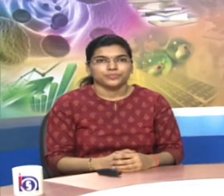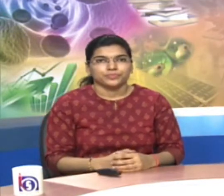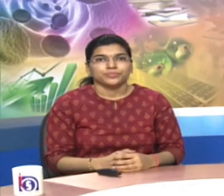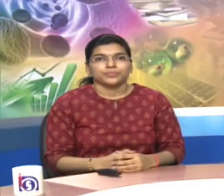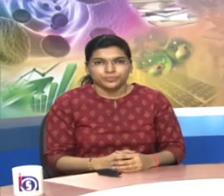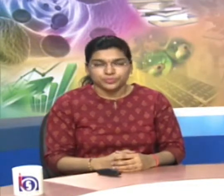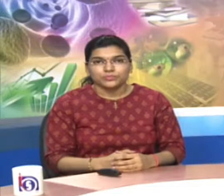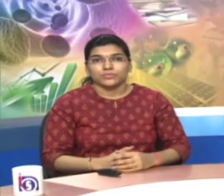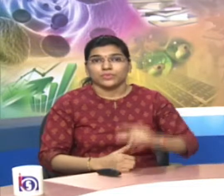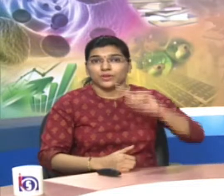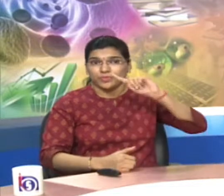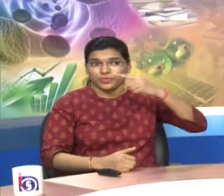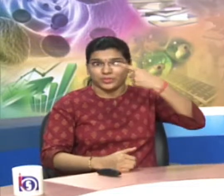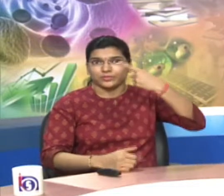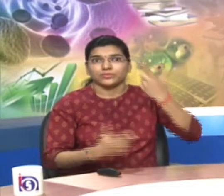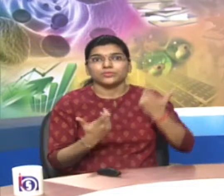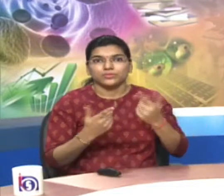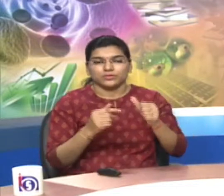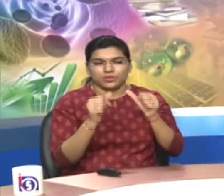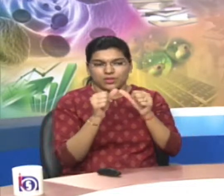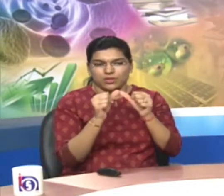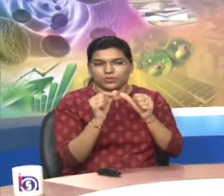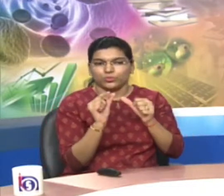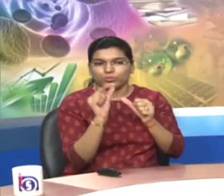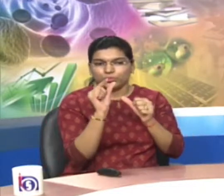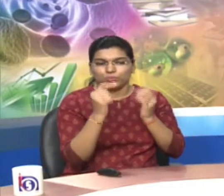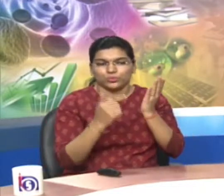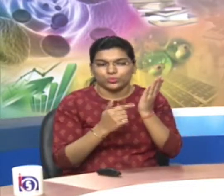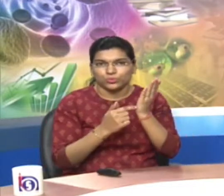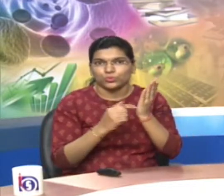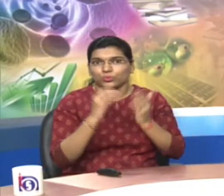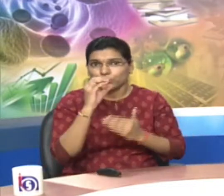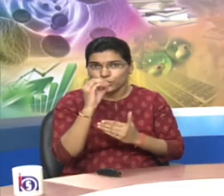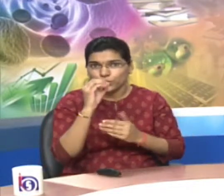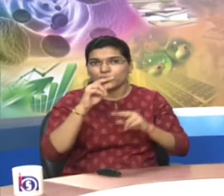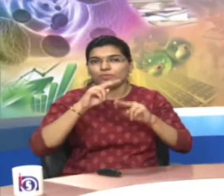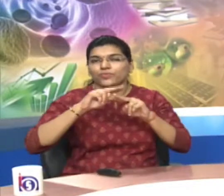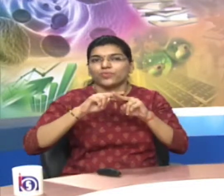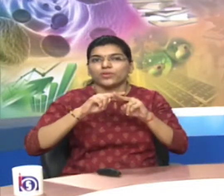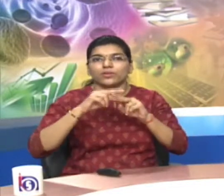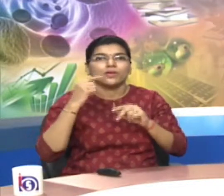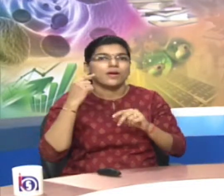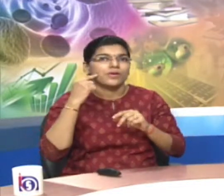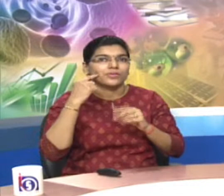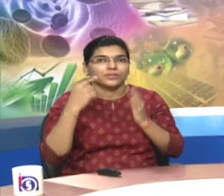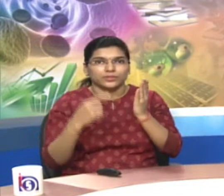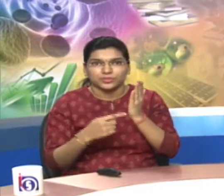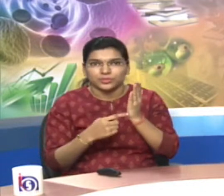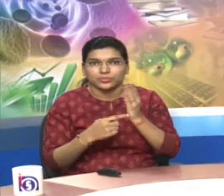2 important points. The first one is auto fit.